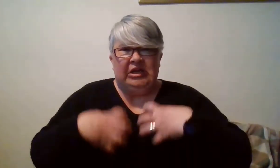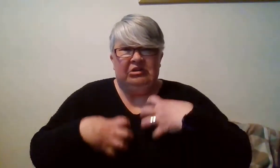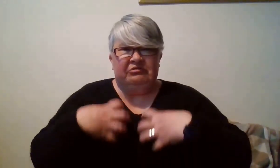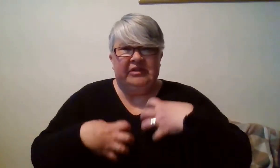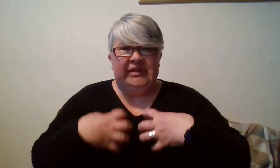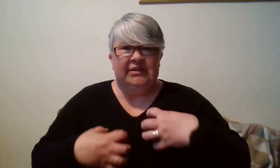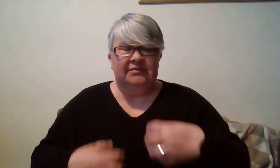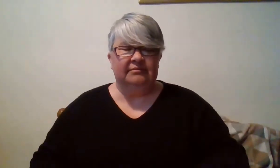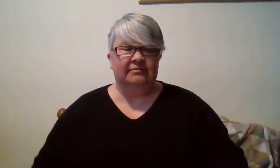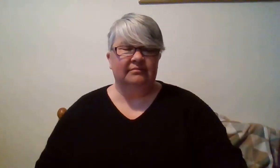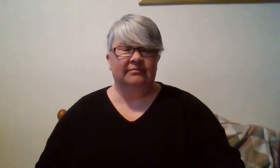Angry.